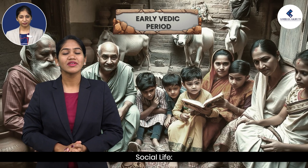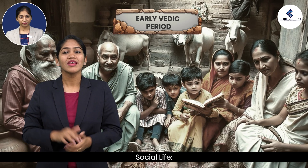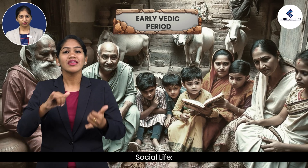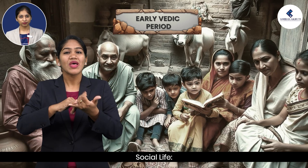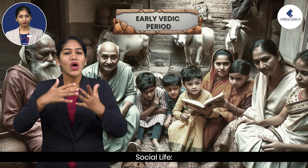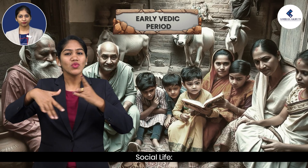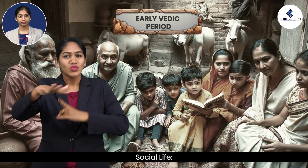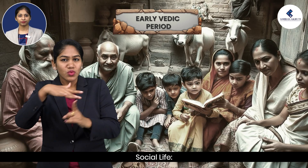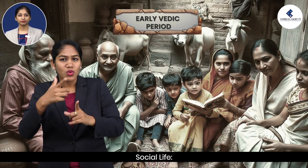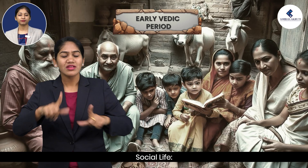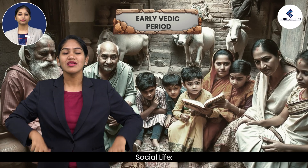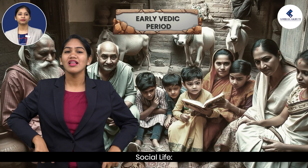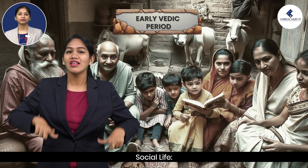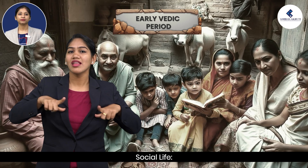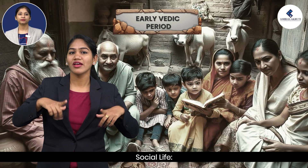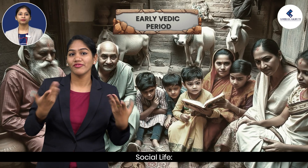social life.